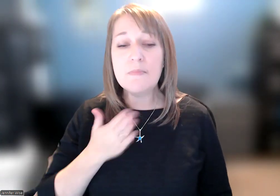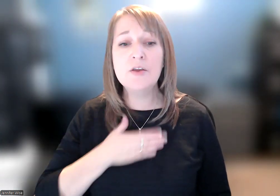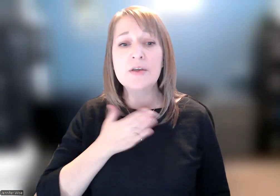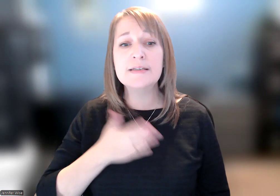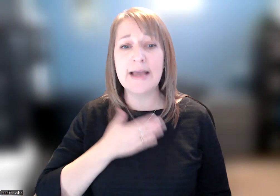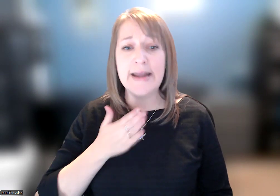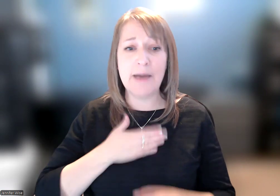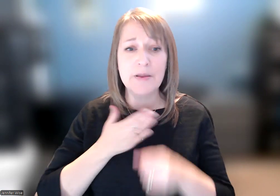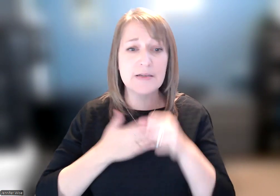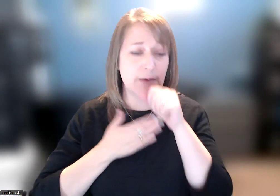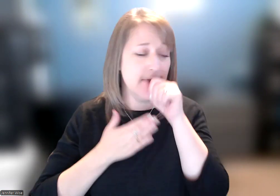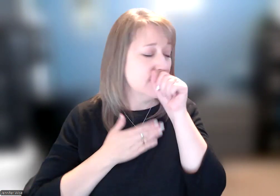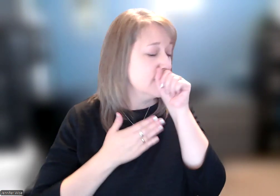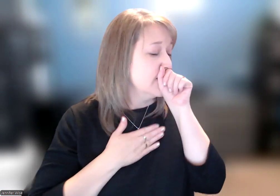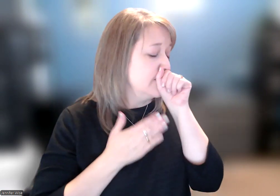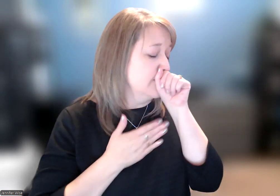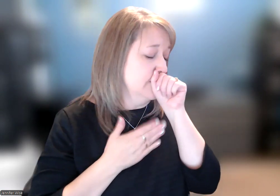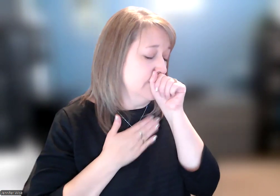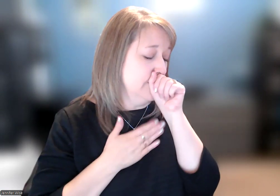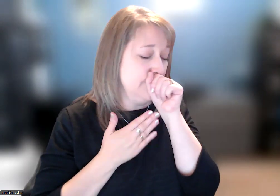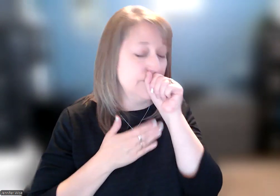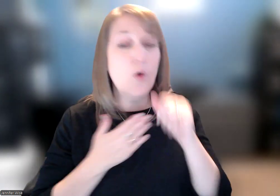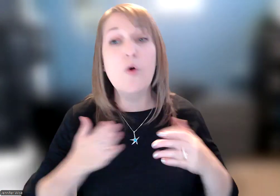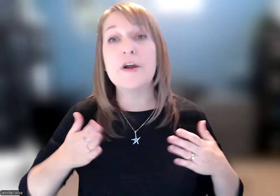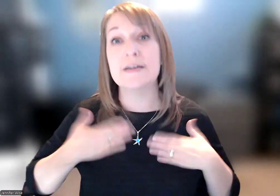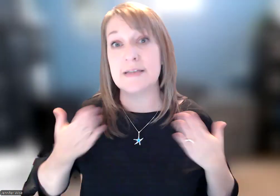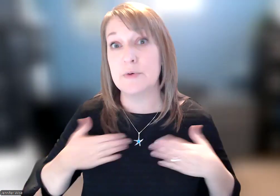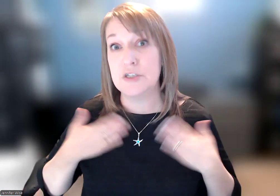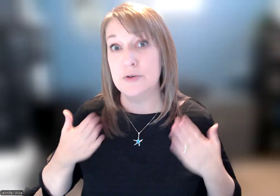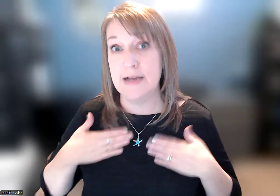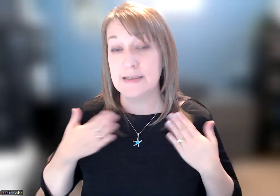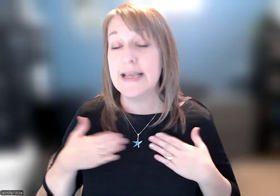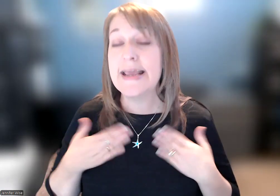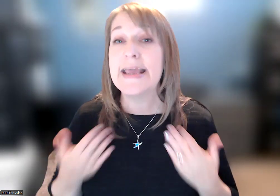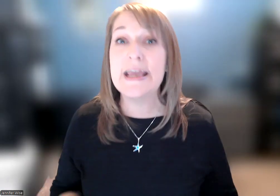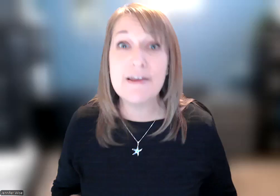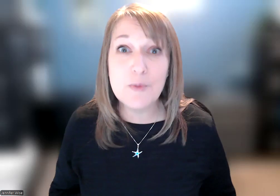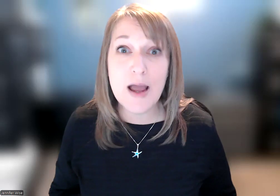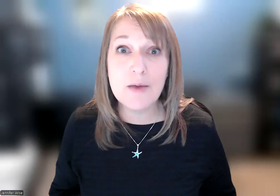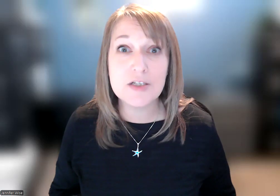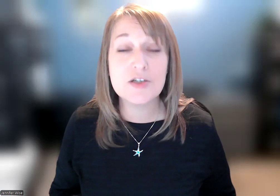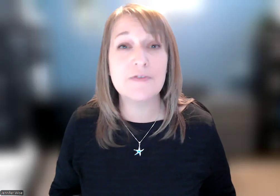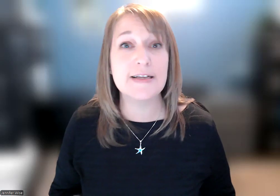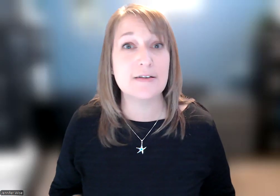You can sign happy this way, or you can sign it with two hands. Either way, what should your face look